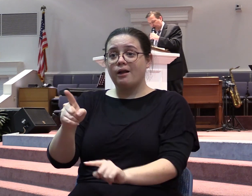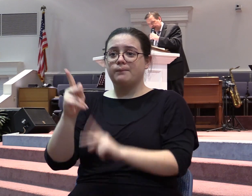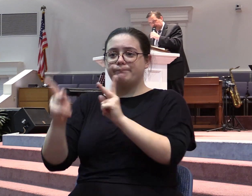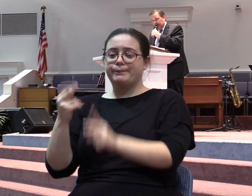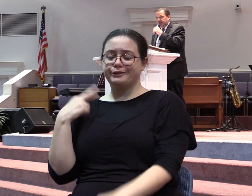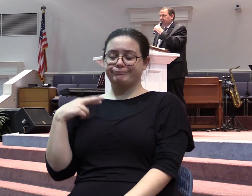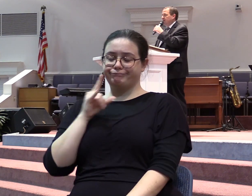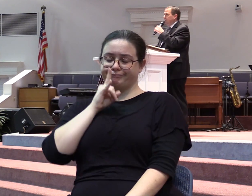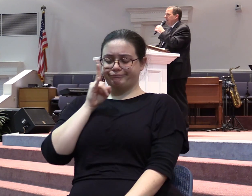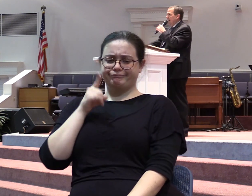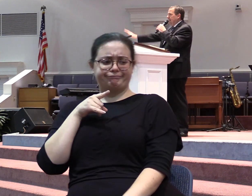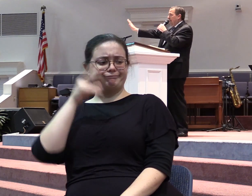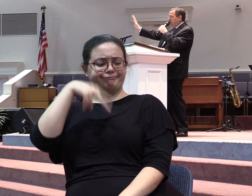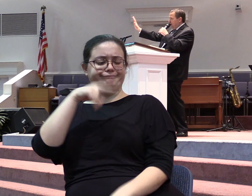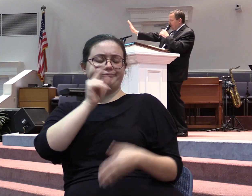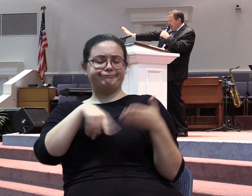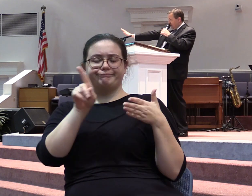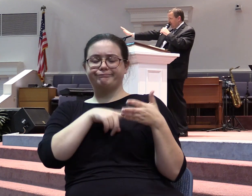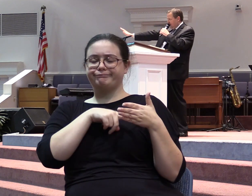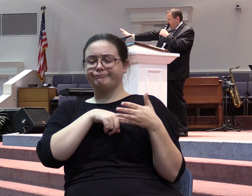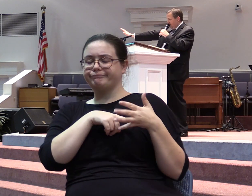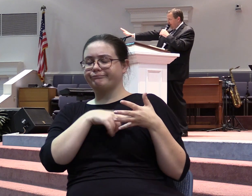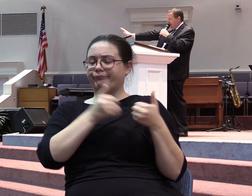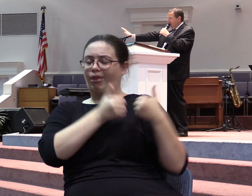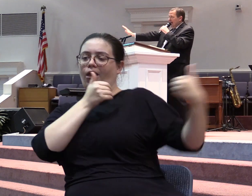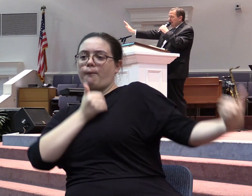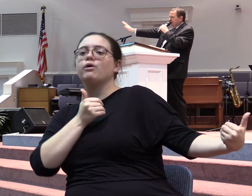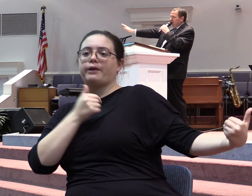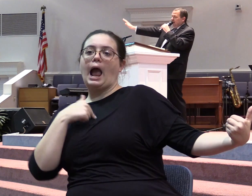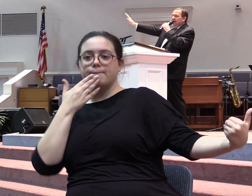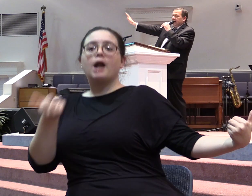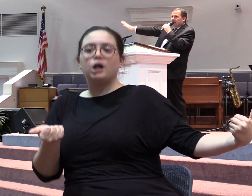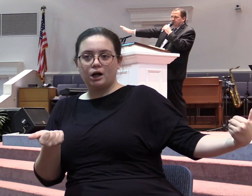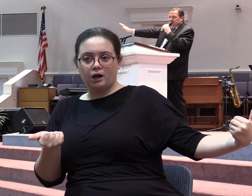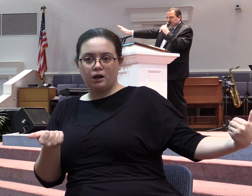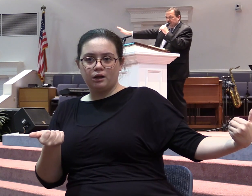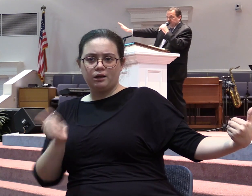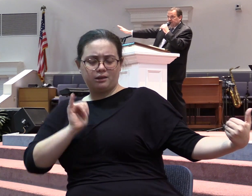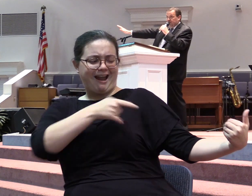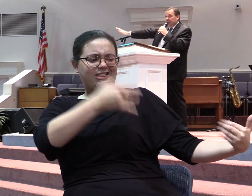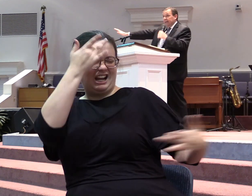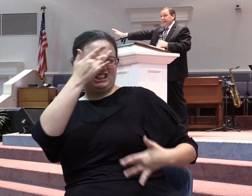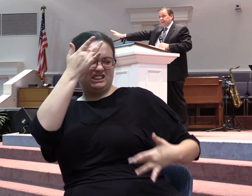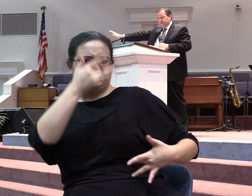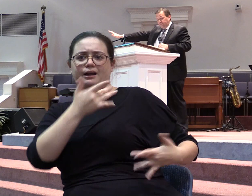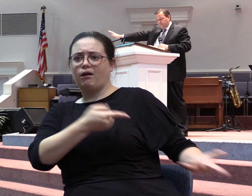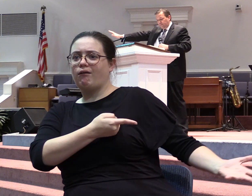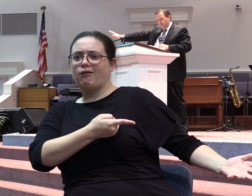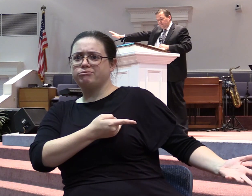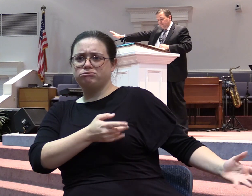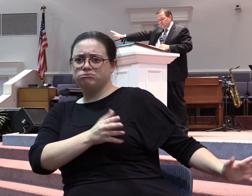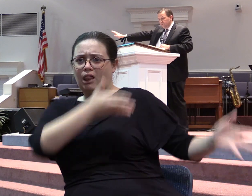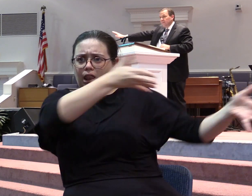Pharisees criticized them and kept their distance from them as if they had leprosy or some plague.